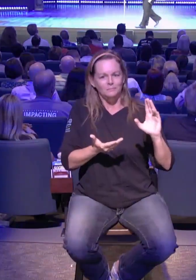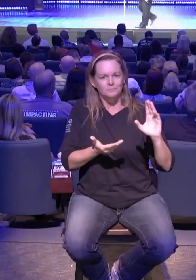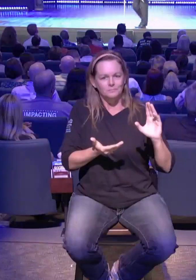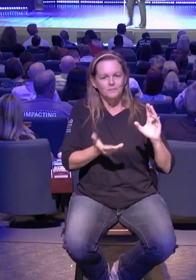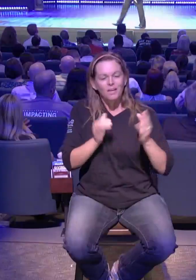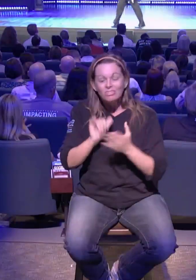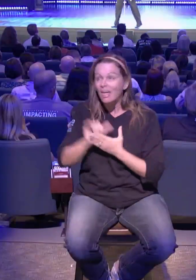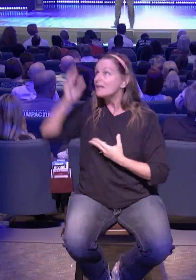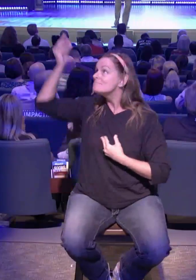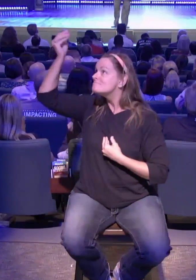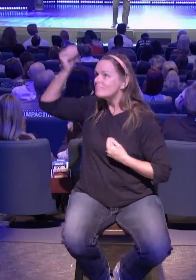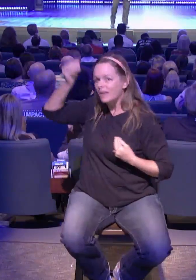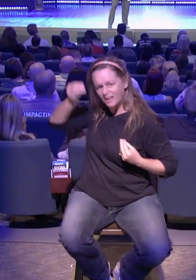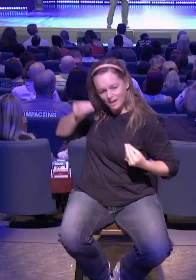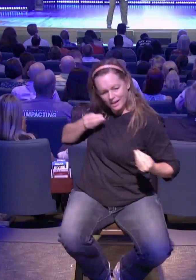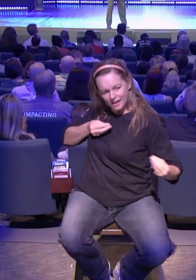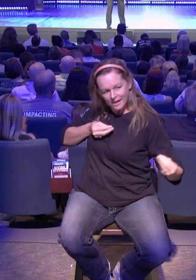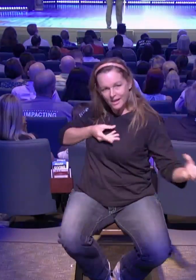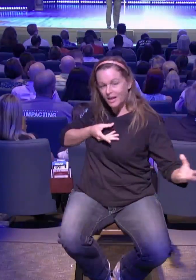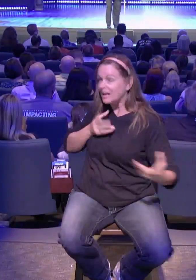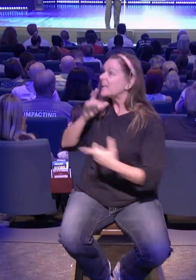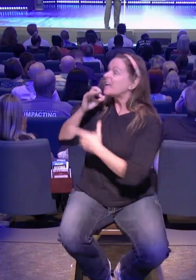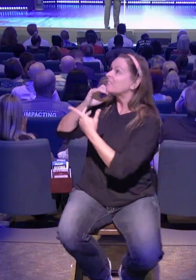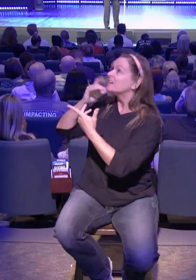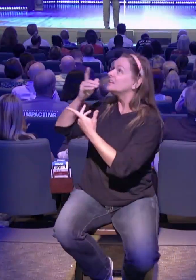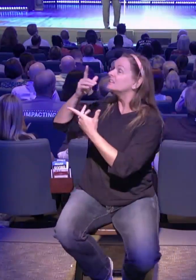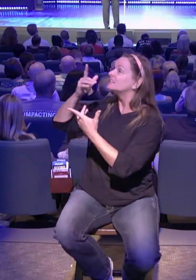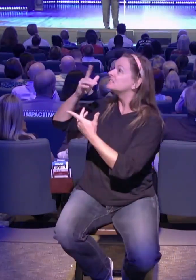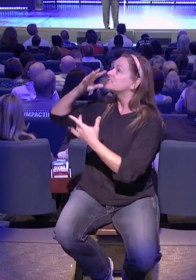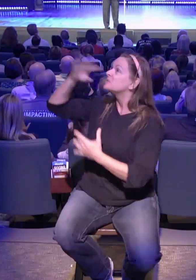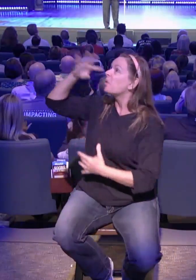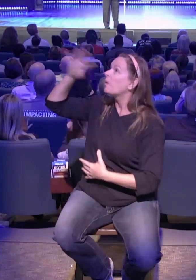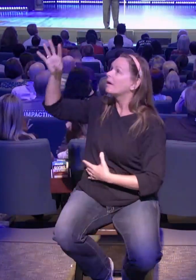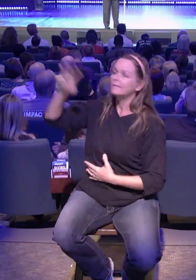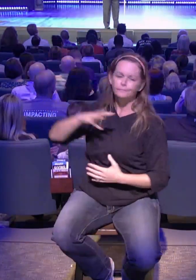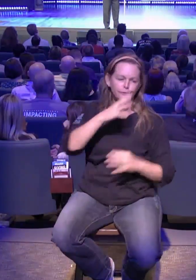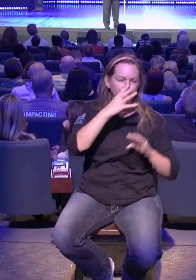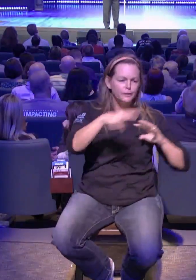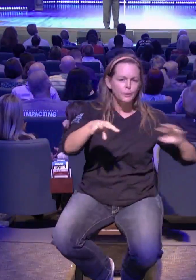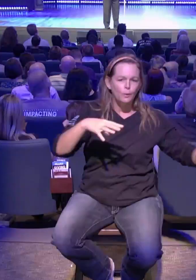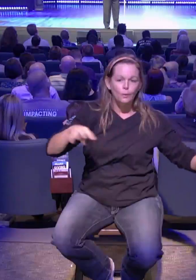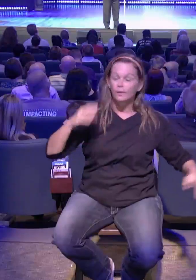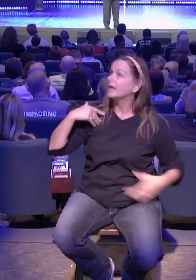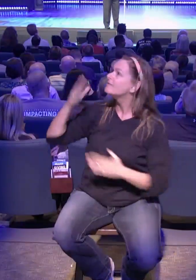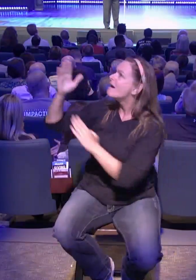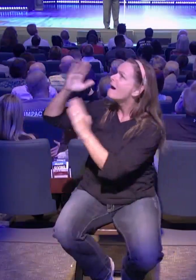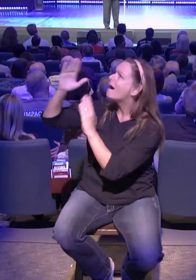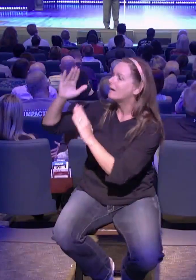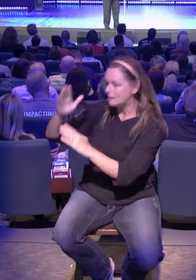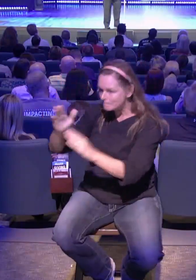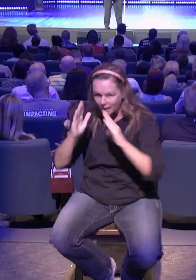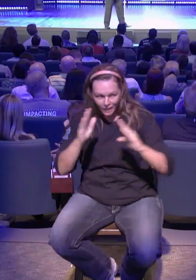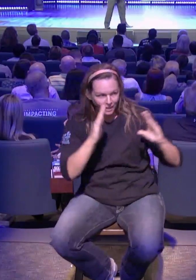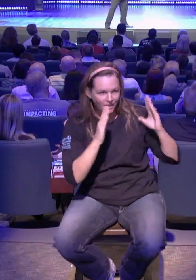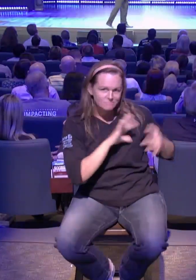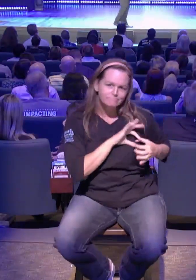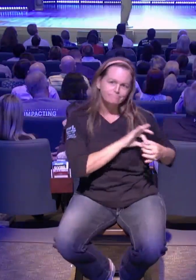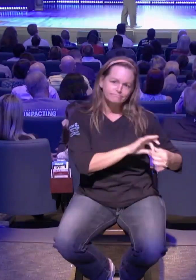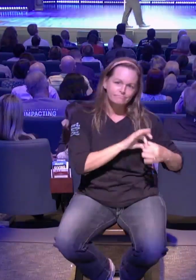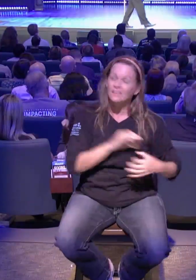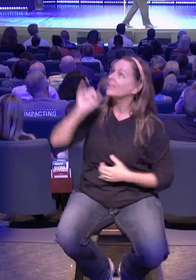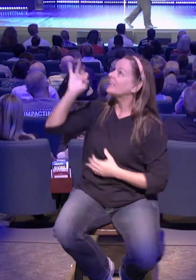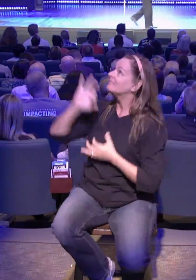Here's what I love about Peter and John. They saw that man healed before he was healed. They saw